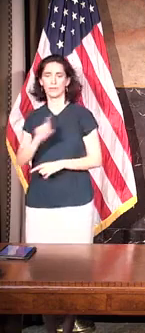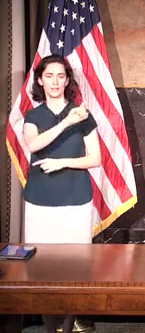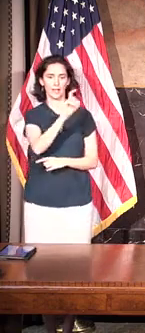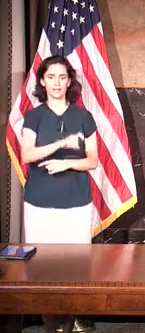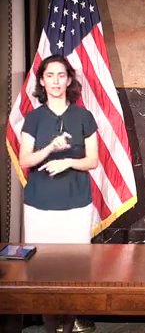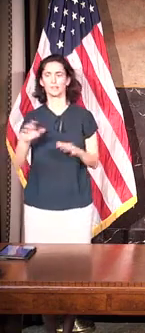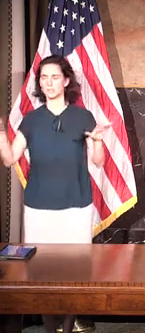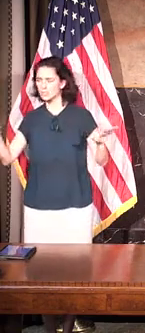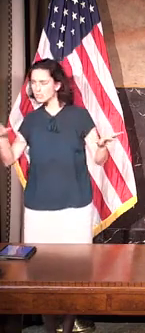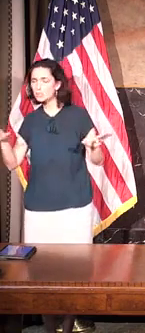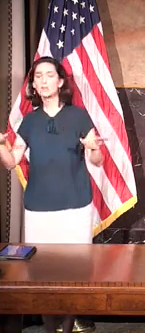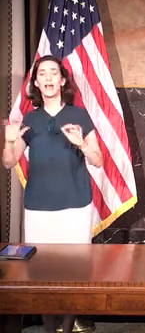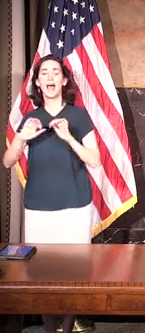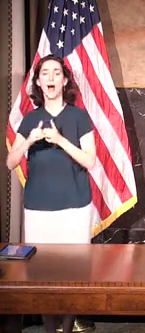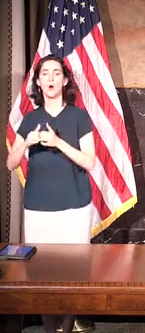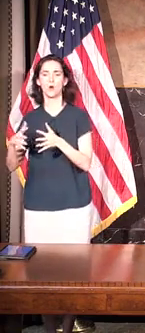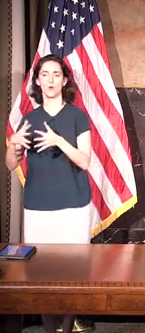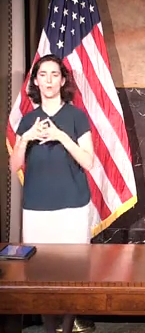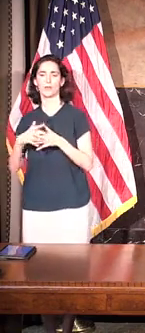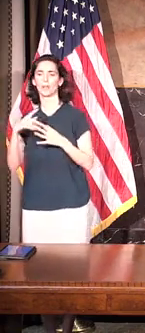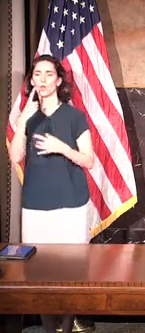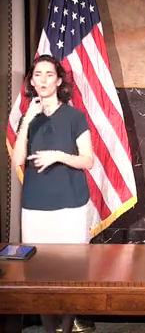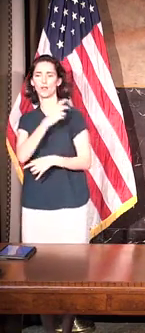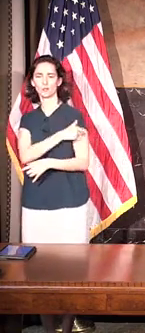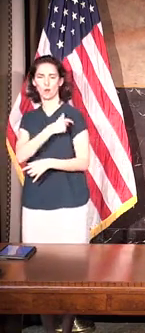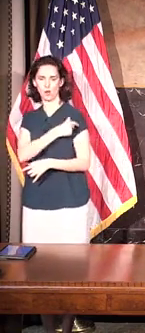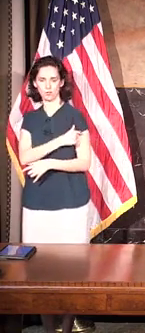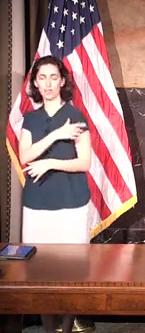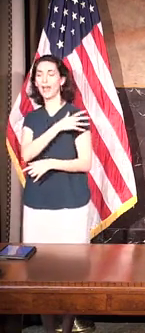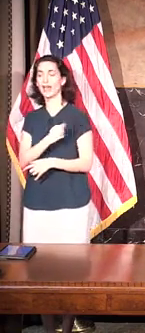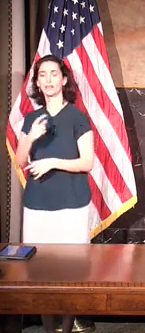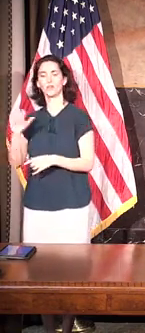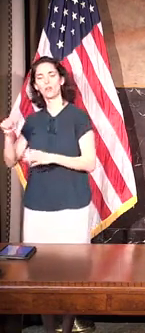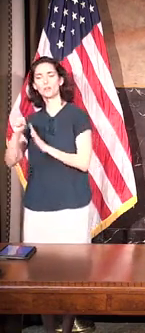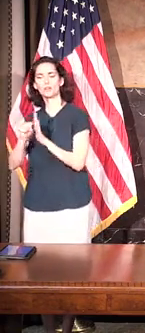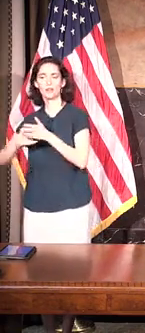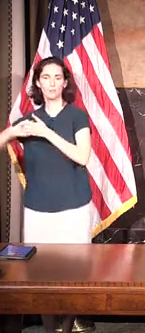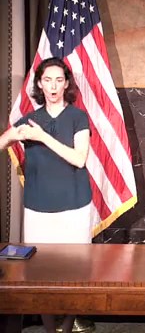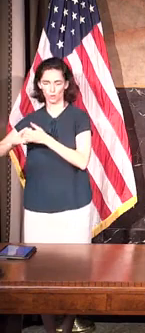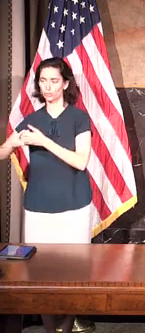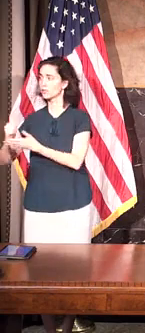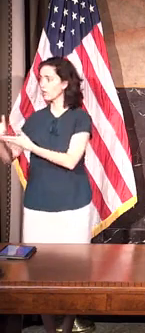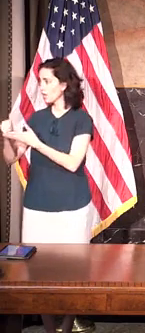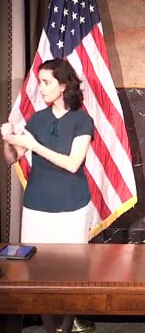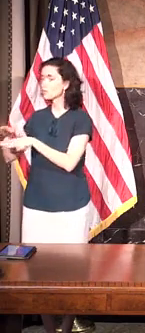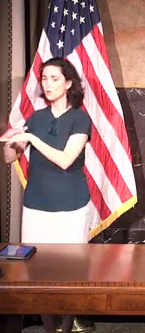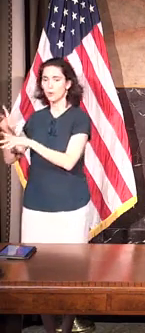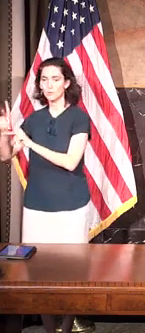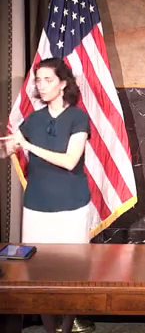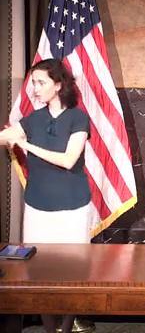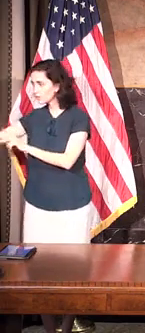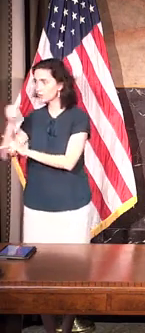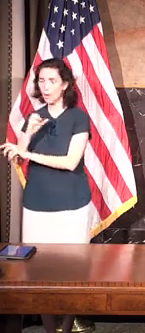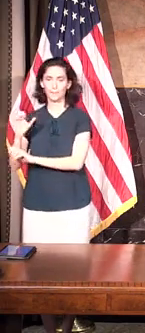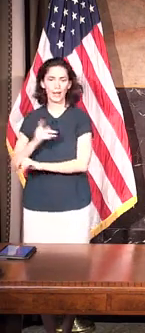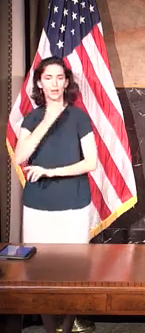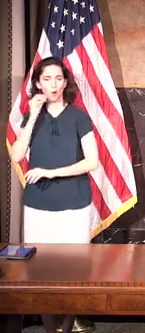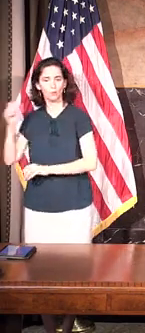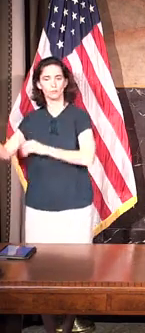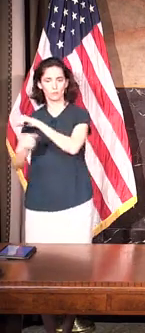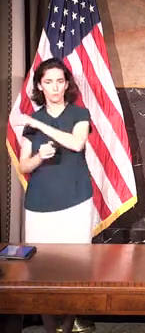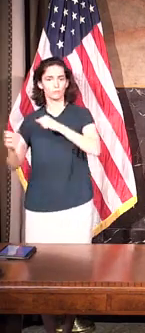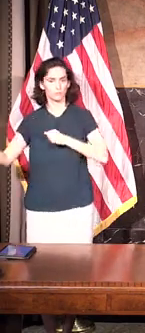American Red Cross and state partners. And we are moving people home as we are able to do that and fully coordinating